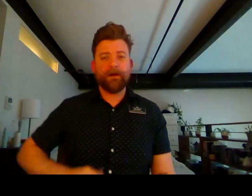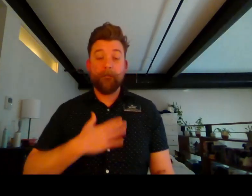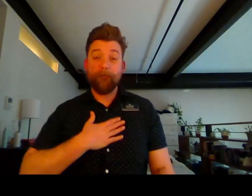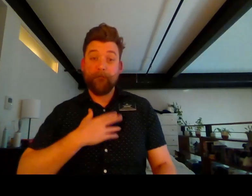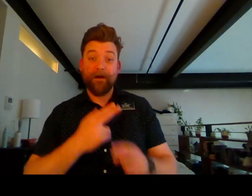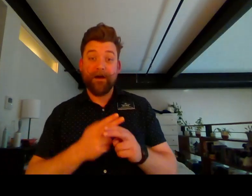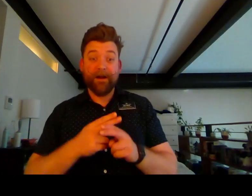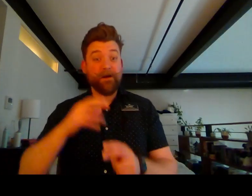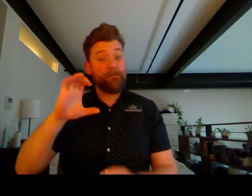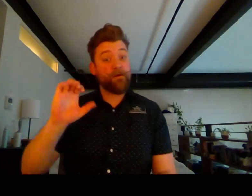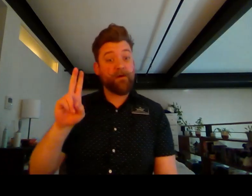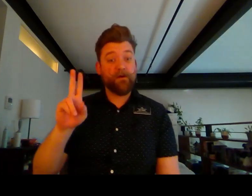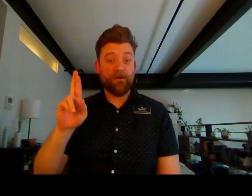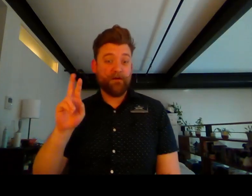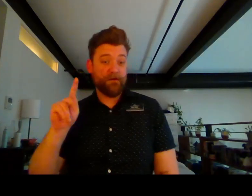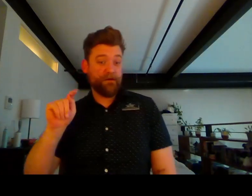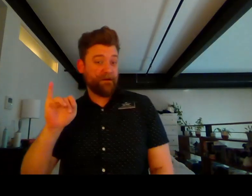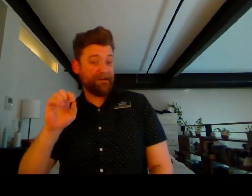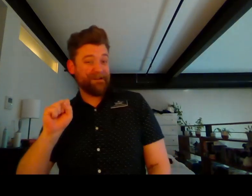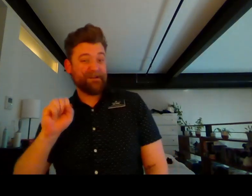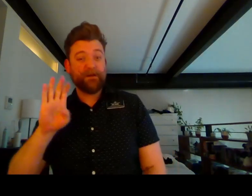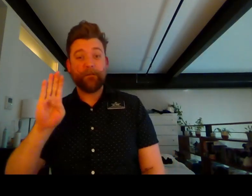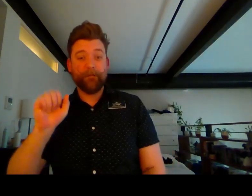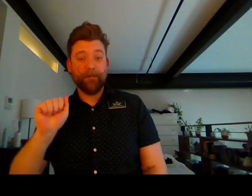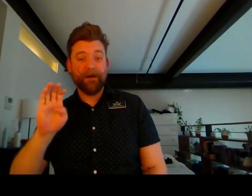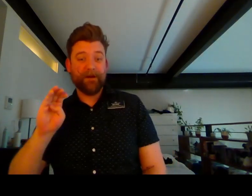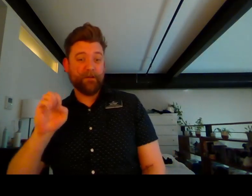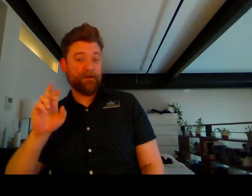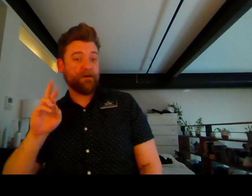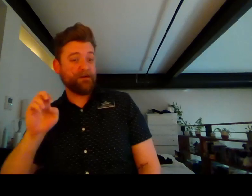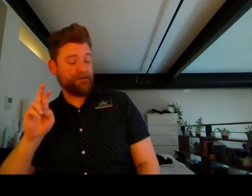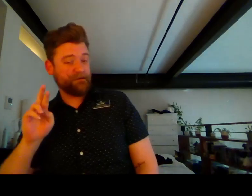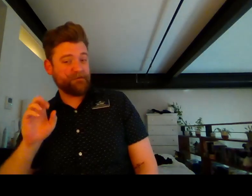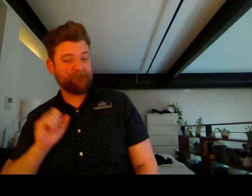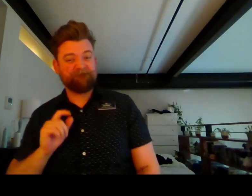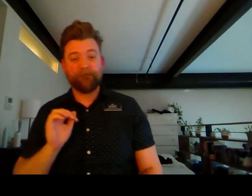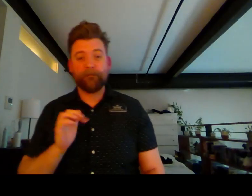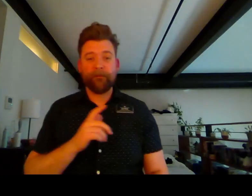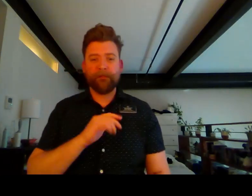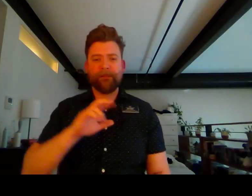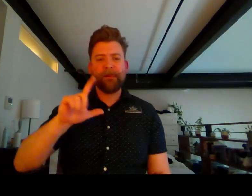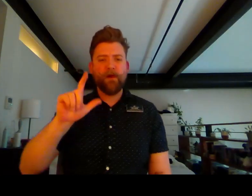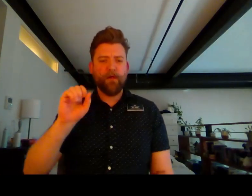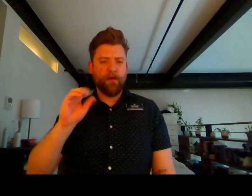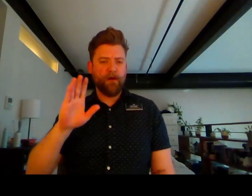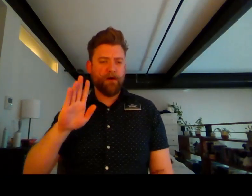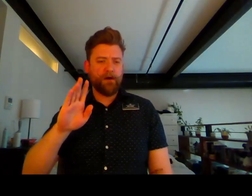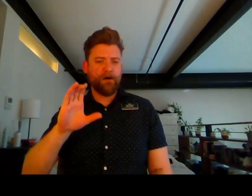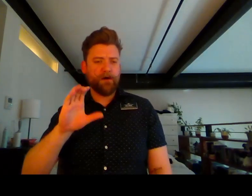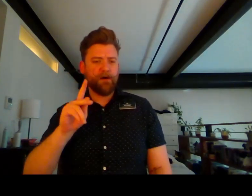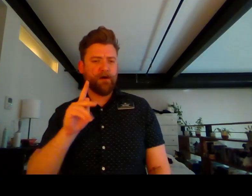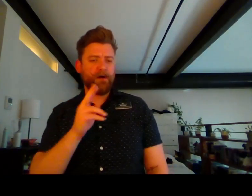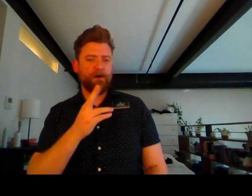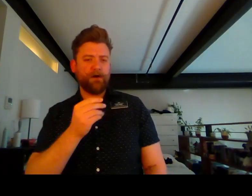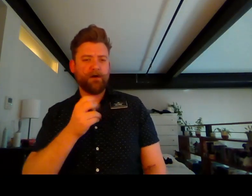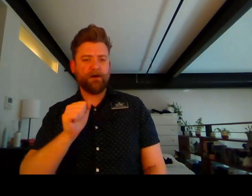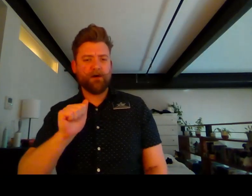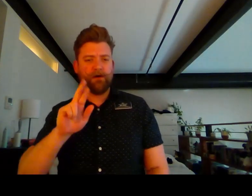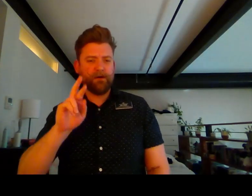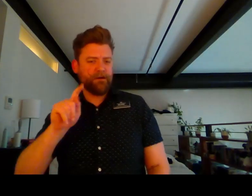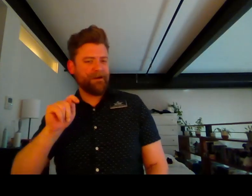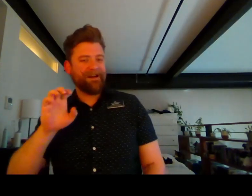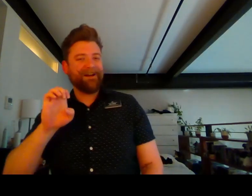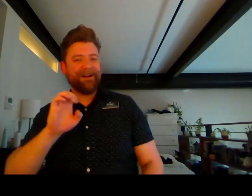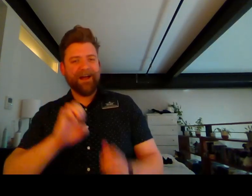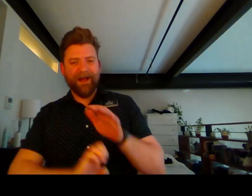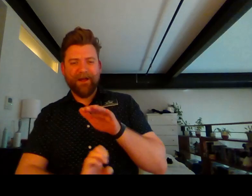Lockhart Elementary. I have a dream for the future that is too beautiful to keep bottled in my heart.